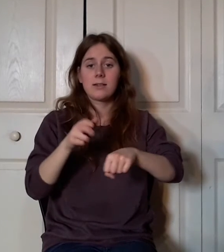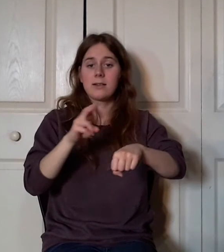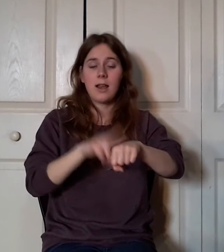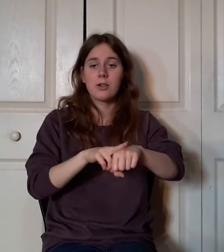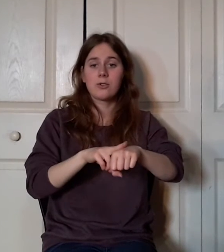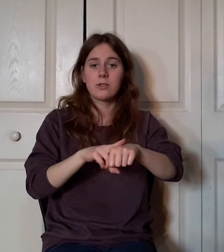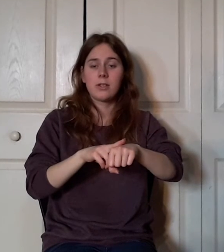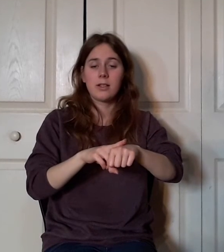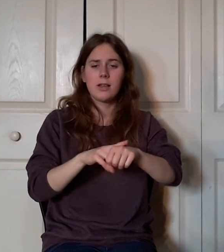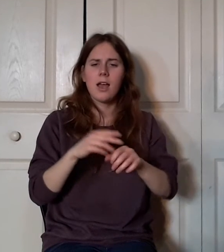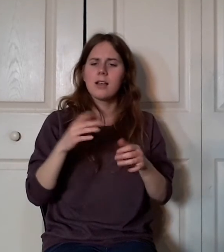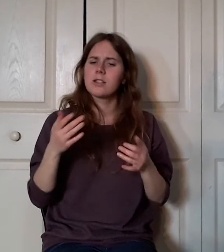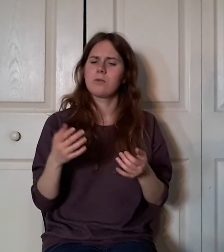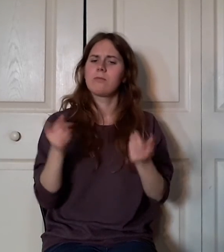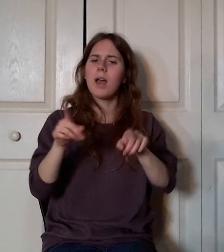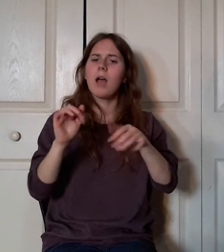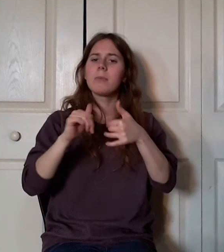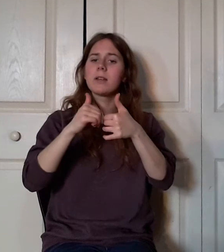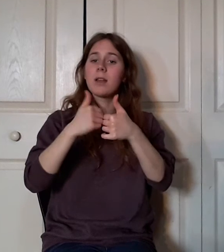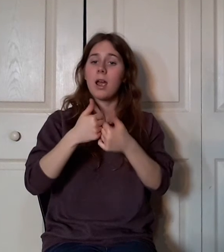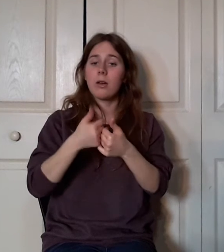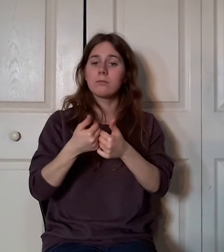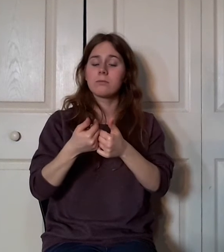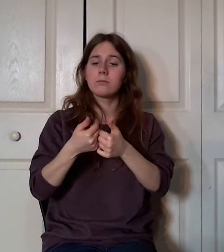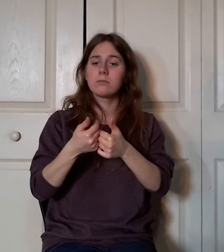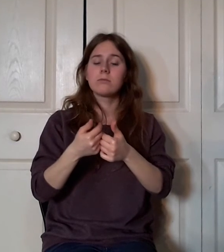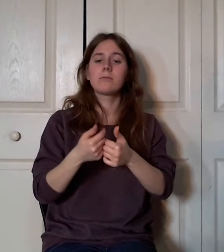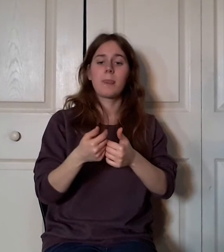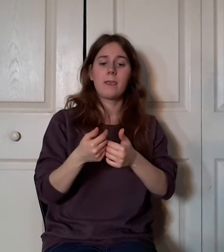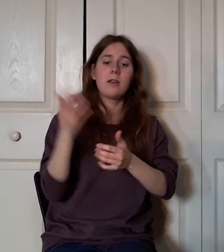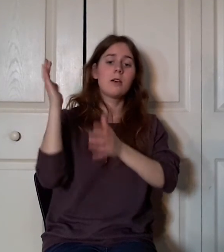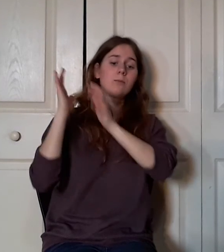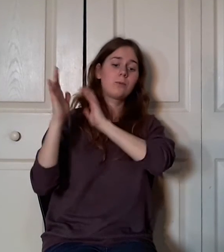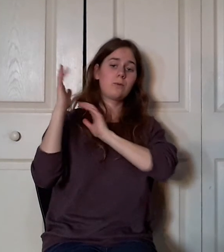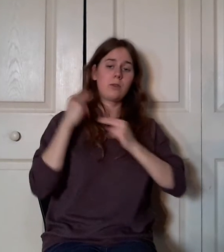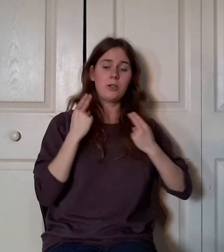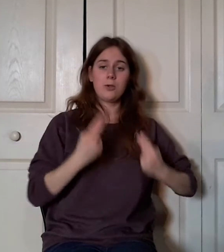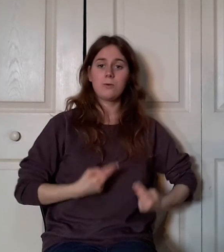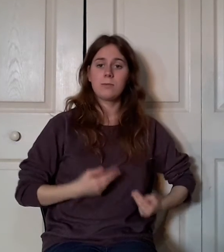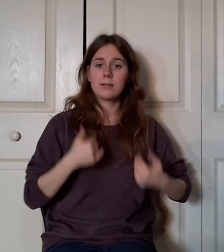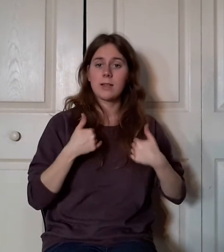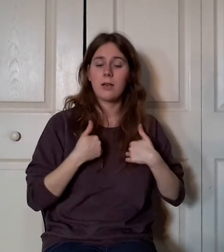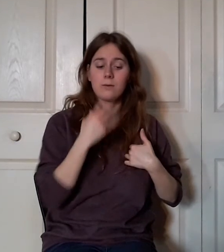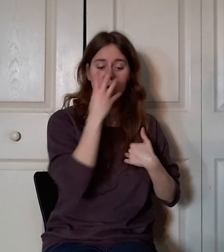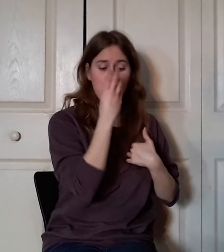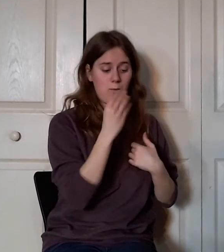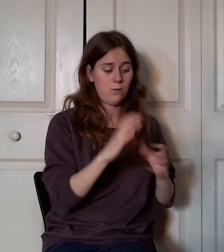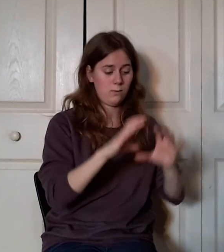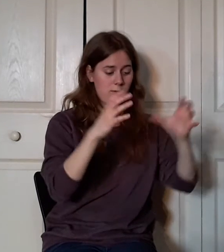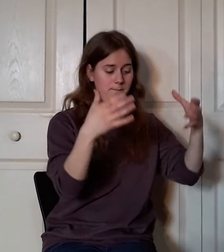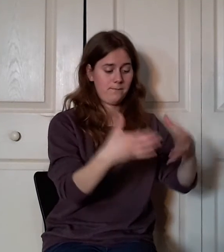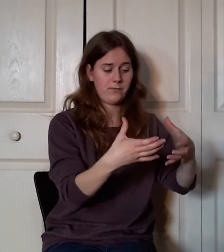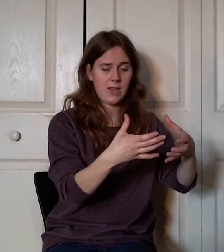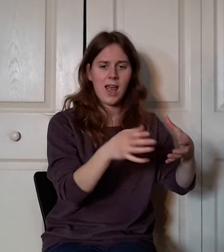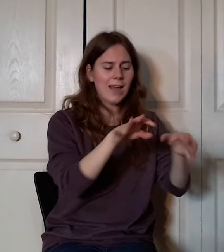of breeding, of human beings taking things that started off looking like wolves or foxes and selecting for